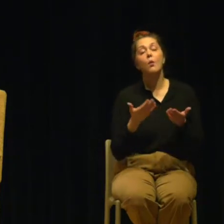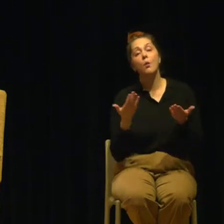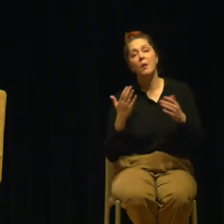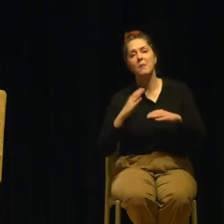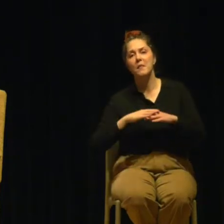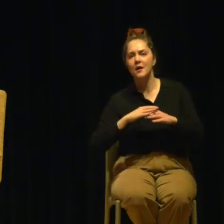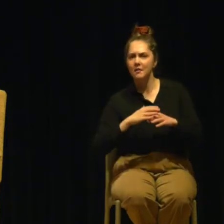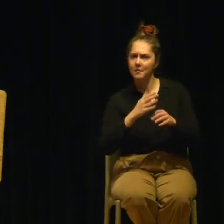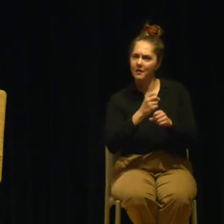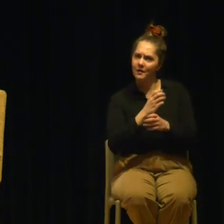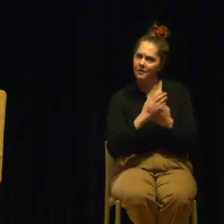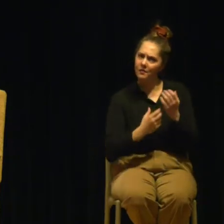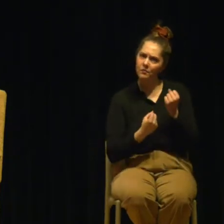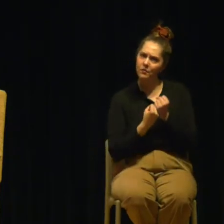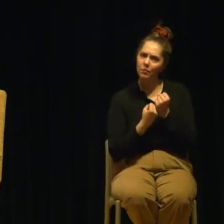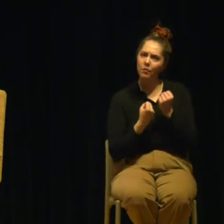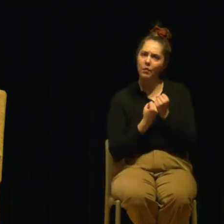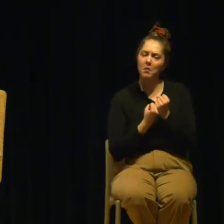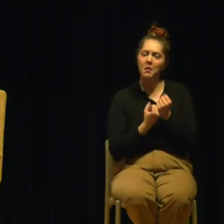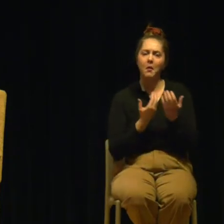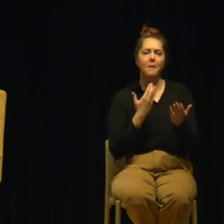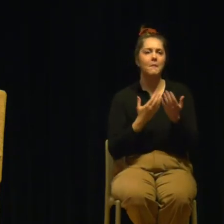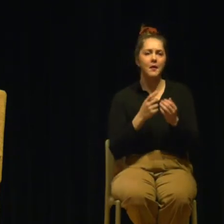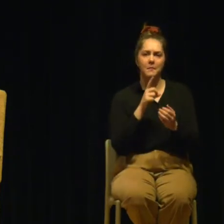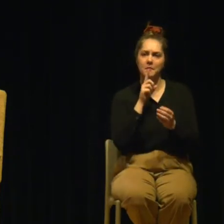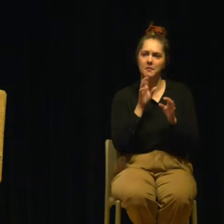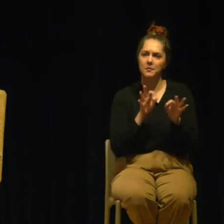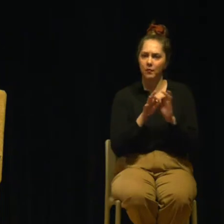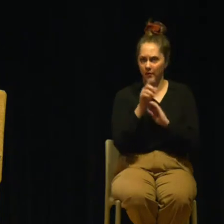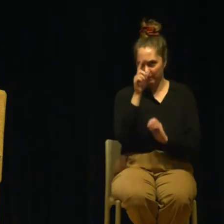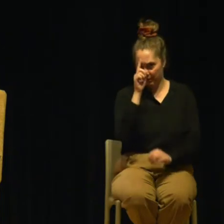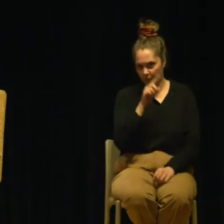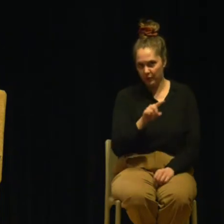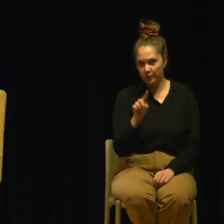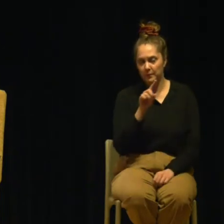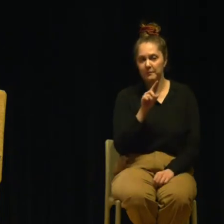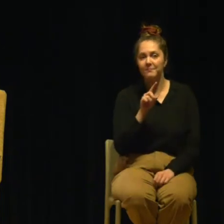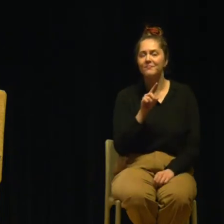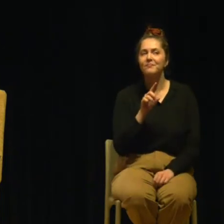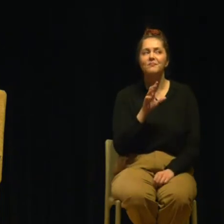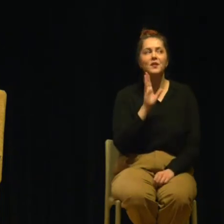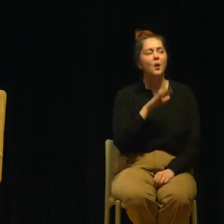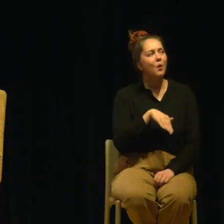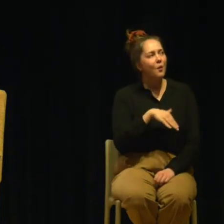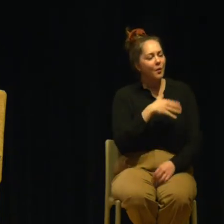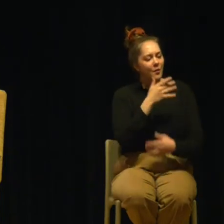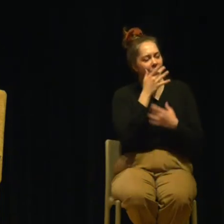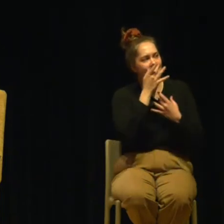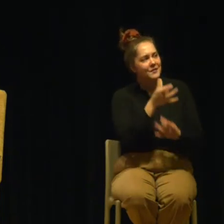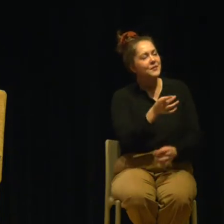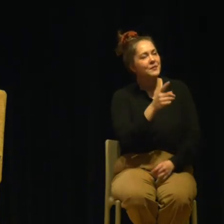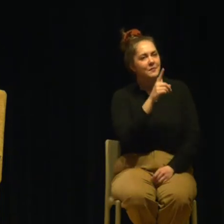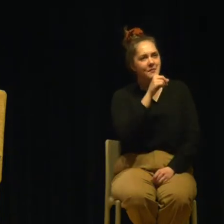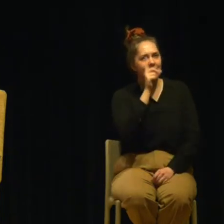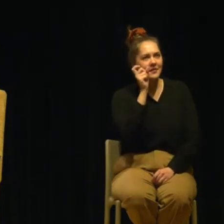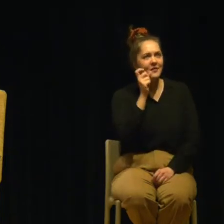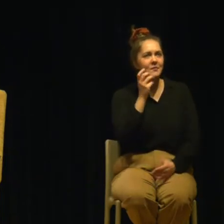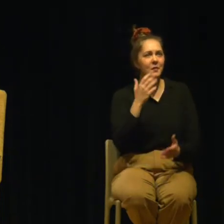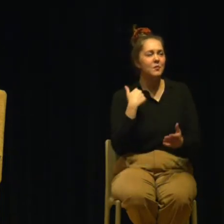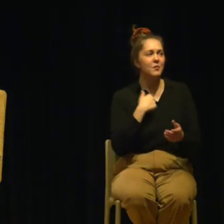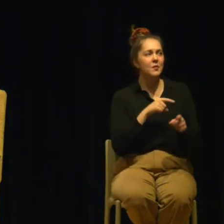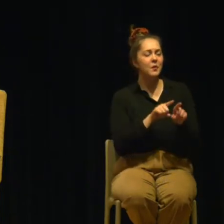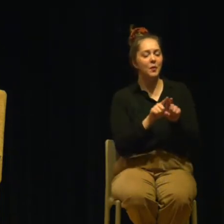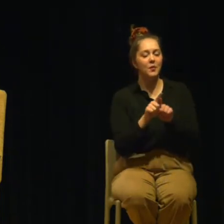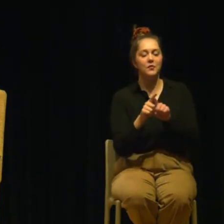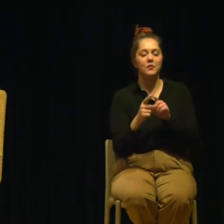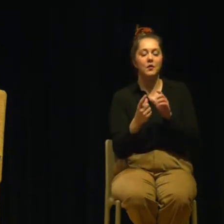get some support that might be very critical for you. You know, it's so interesting because we also may be replicating